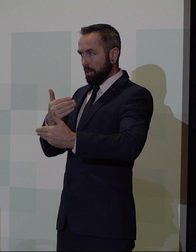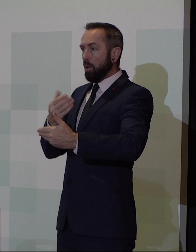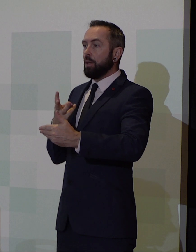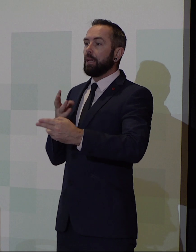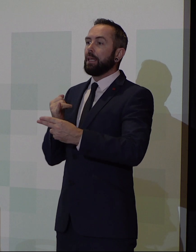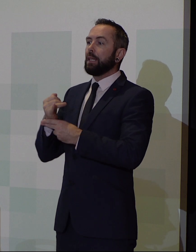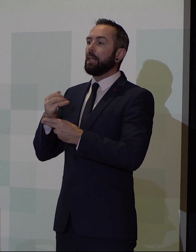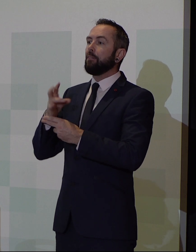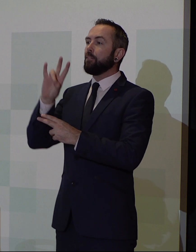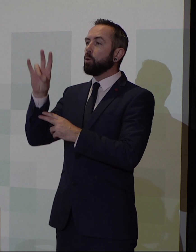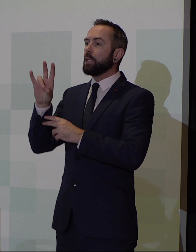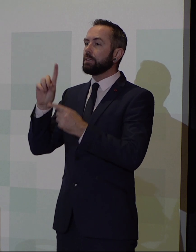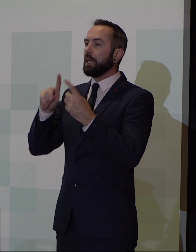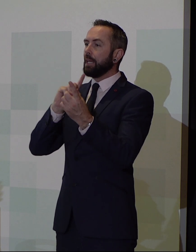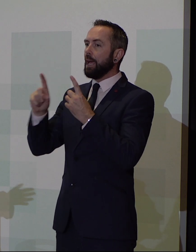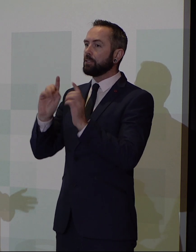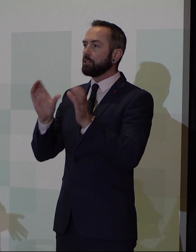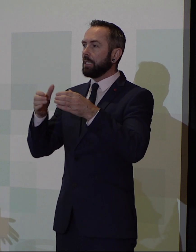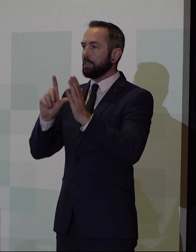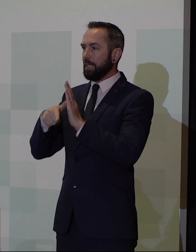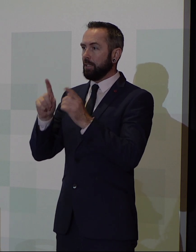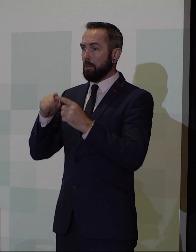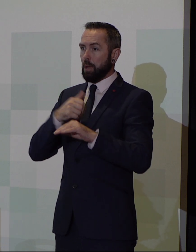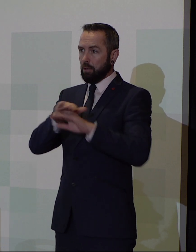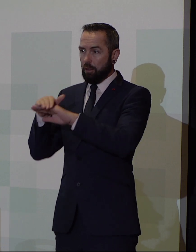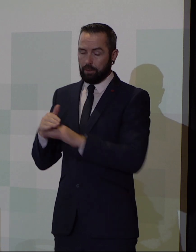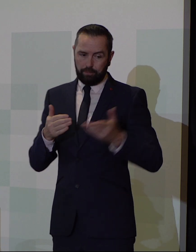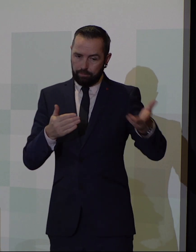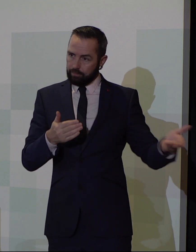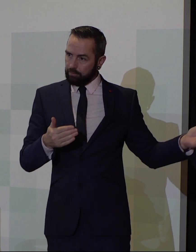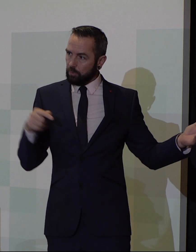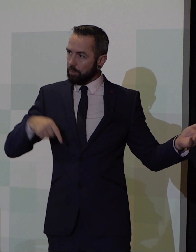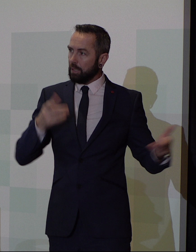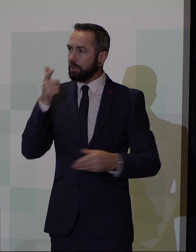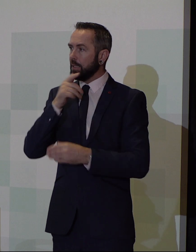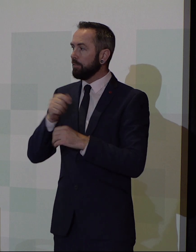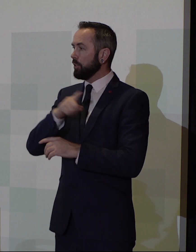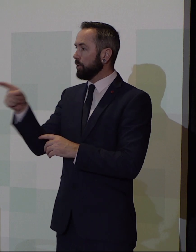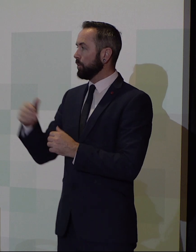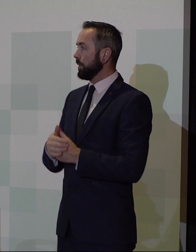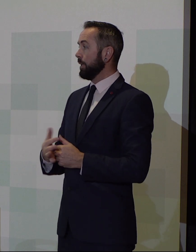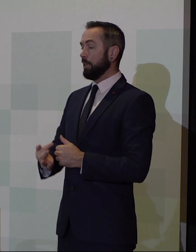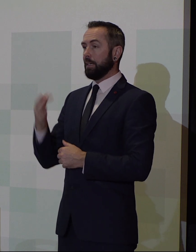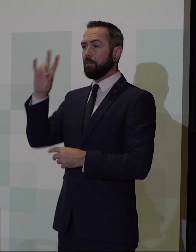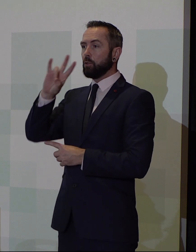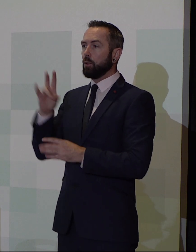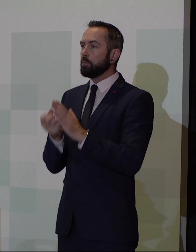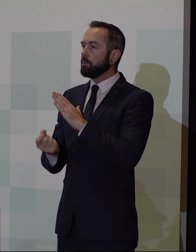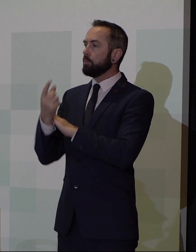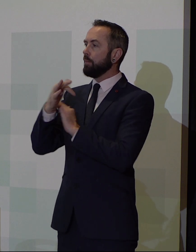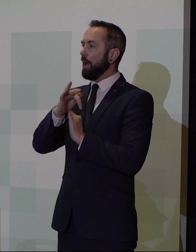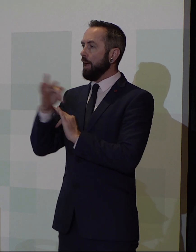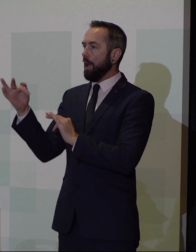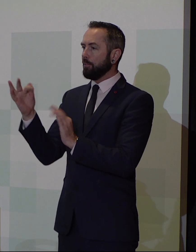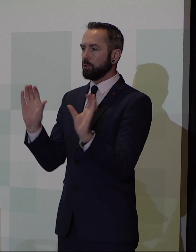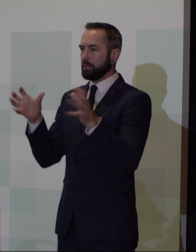answers session, and my statistician colleagues will be here to answer those for you. And we'd also like to say, if you've questions arising after this